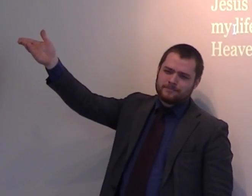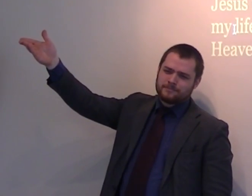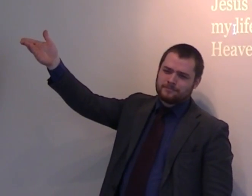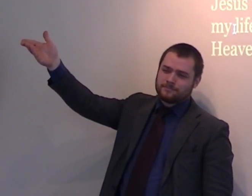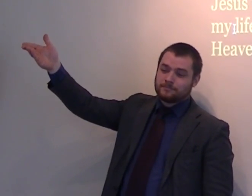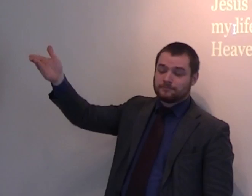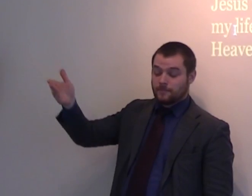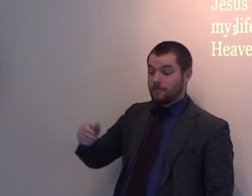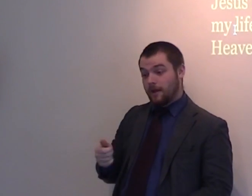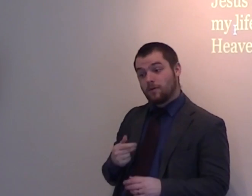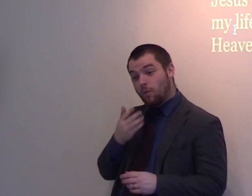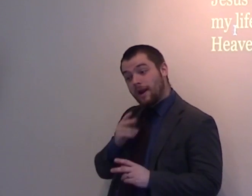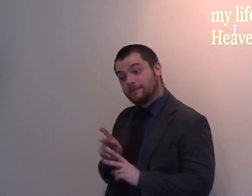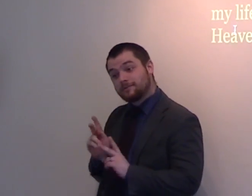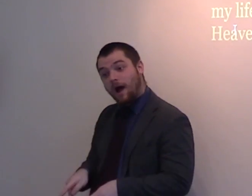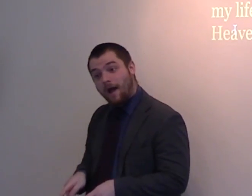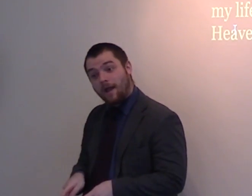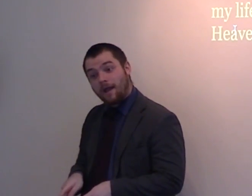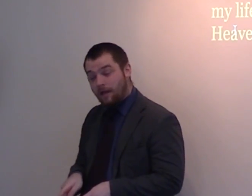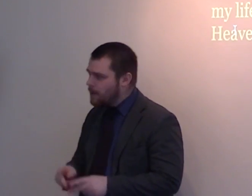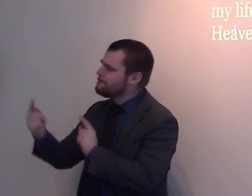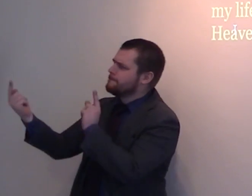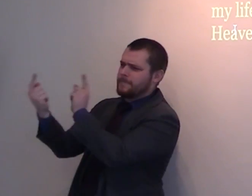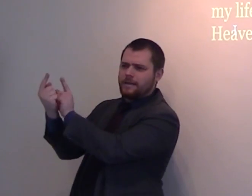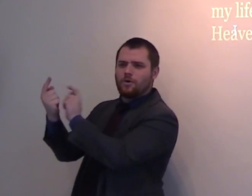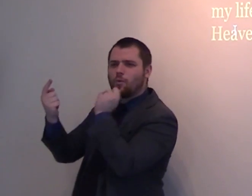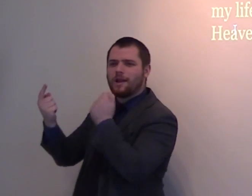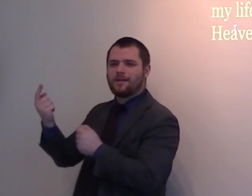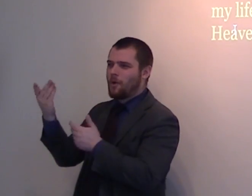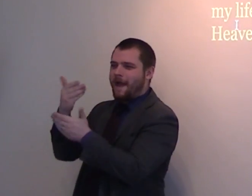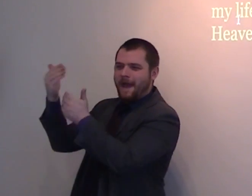When I die, I will meet Jesus in heaven.